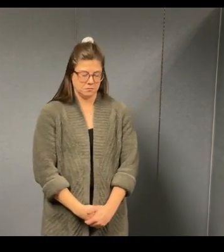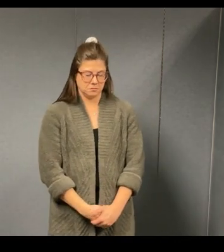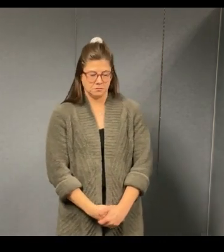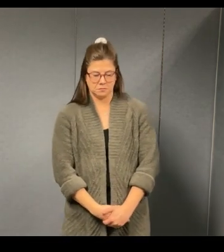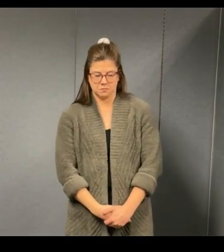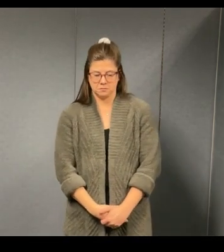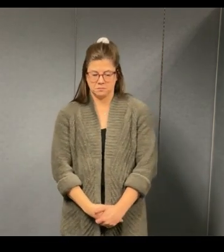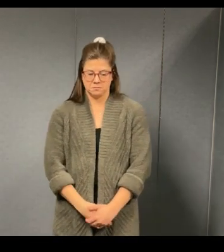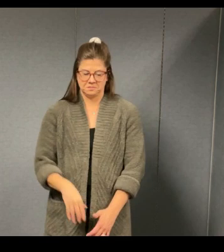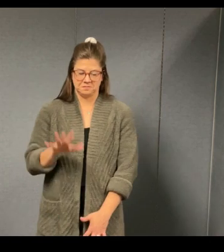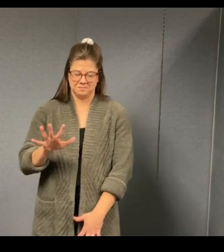5.